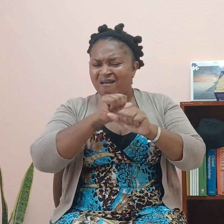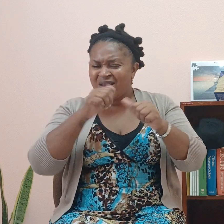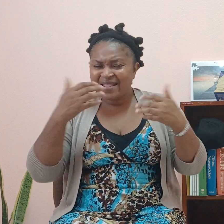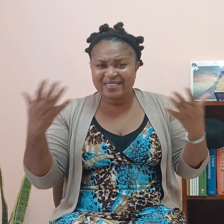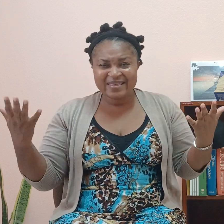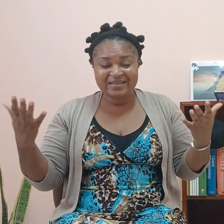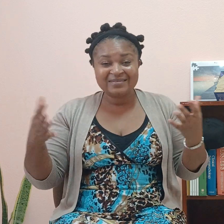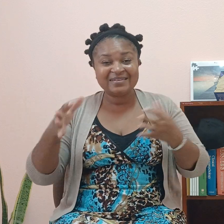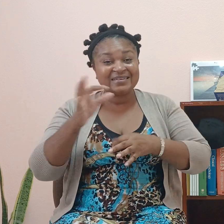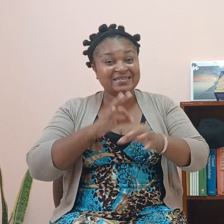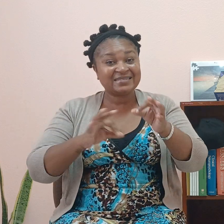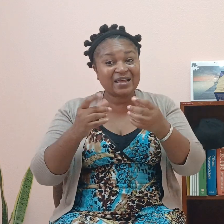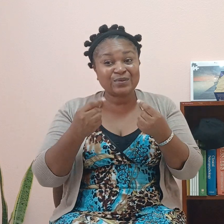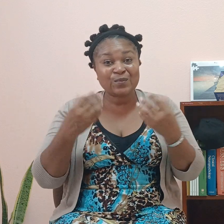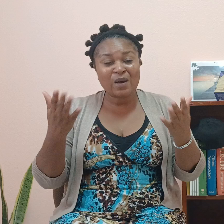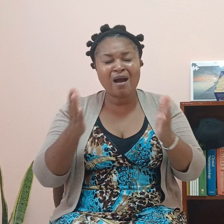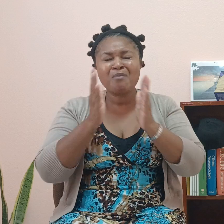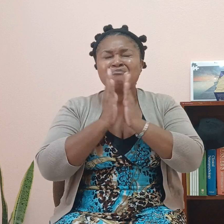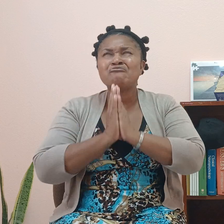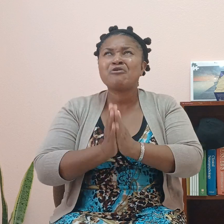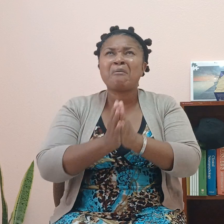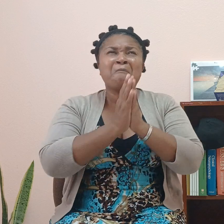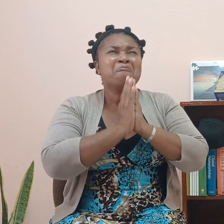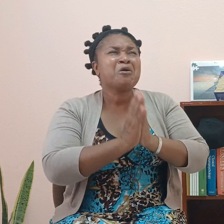Instead, pray about everything.